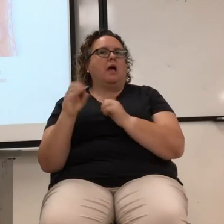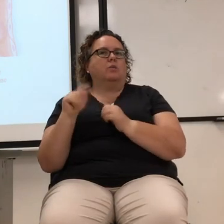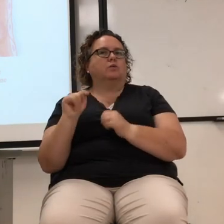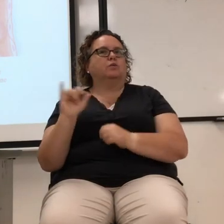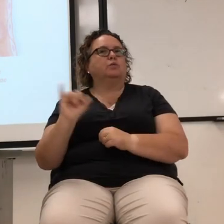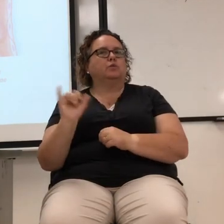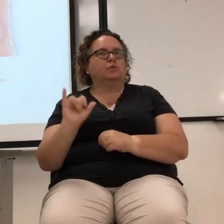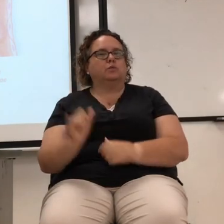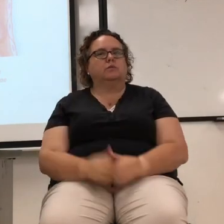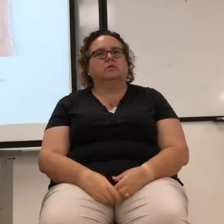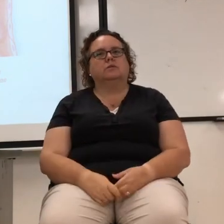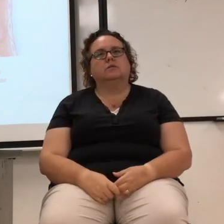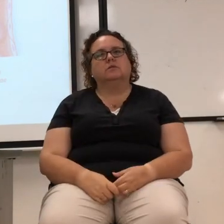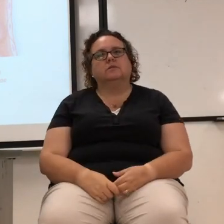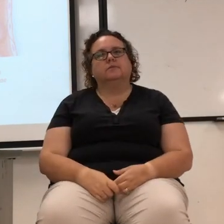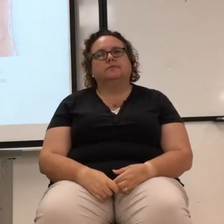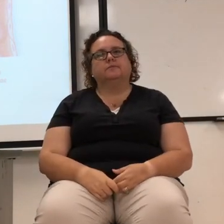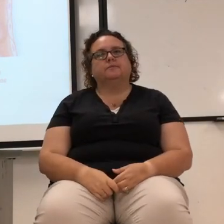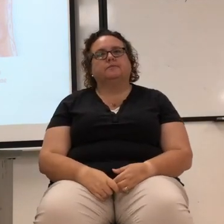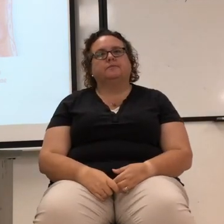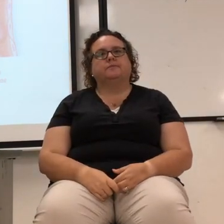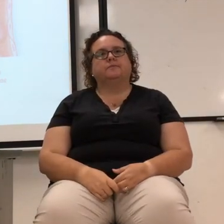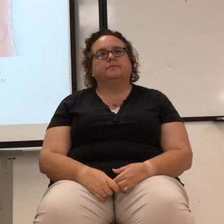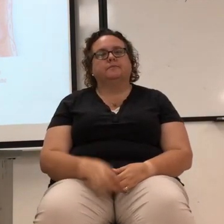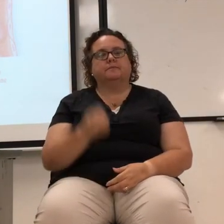So the thing is it creates